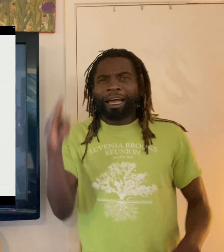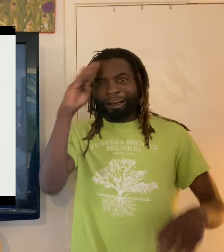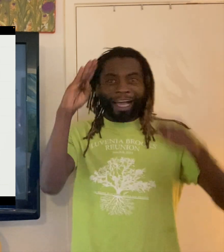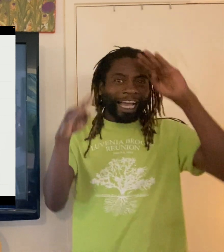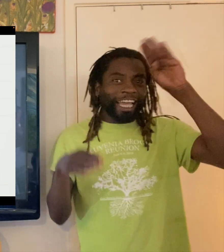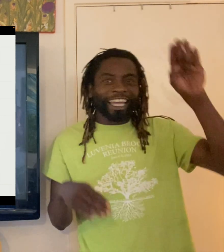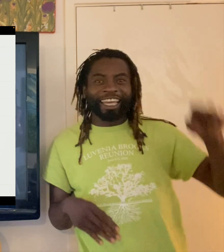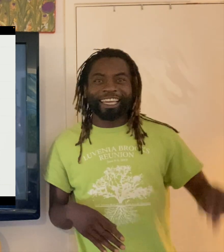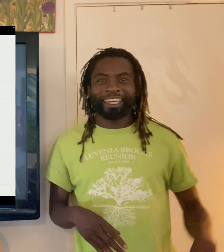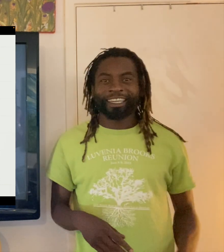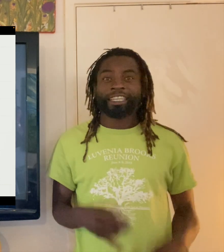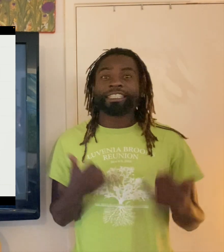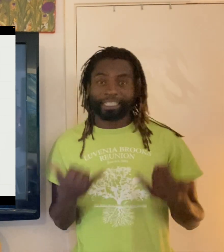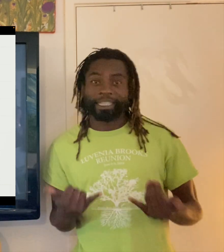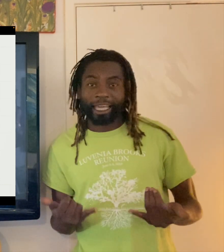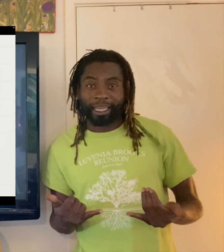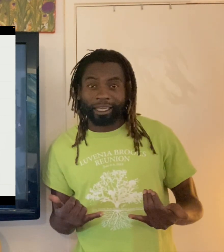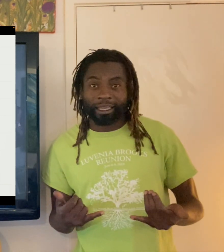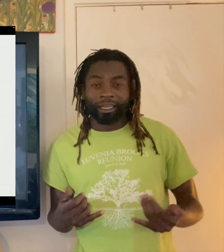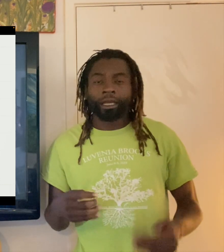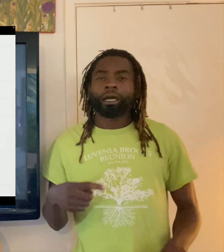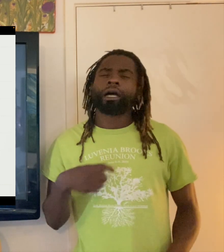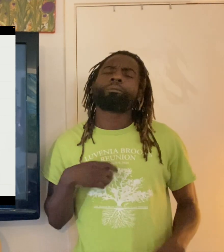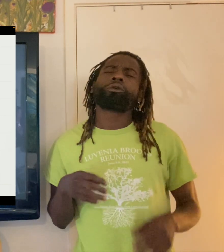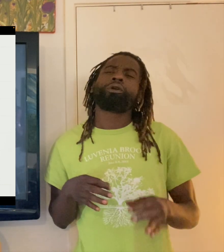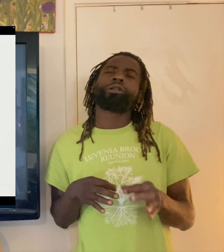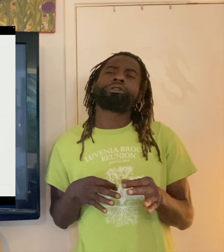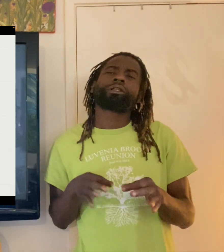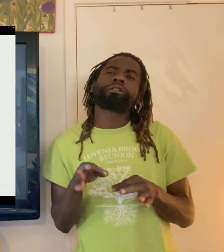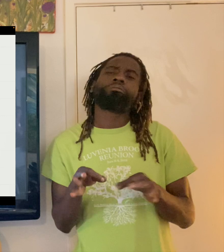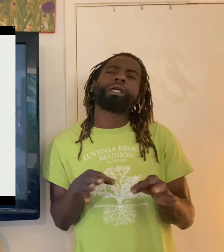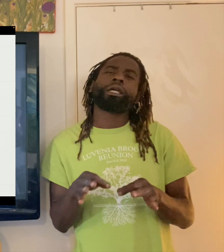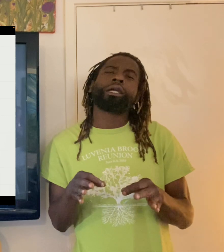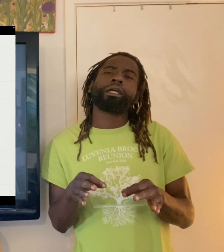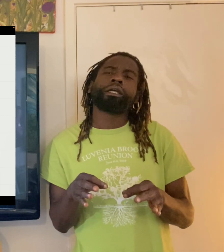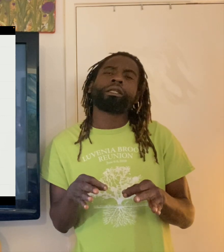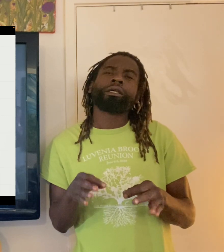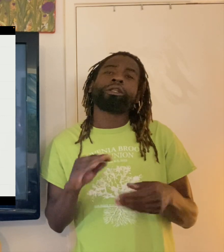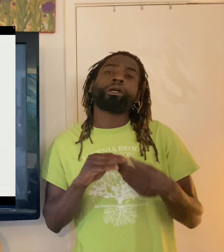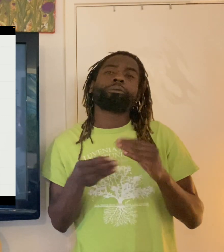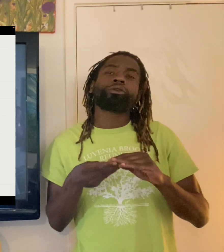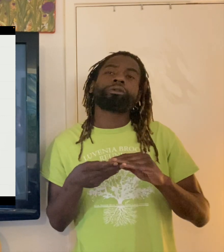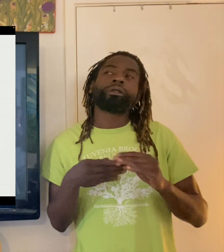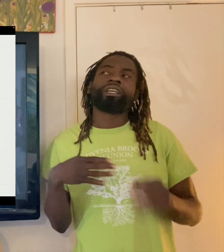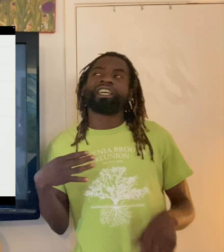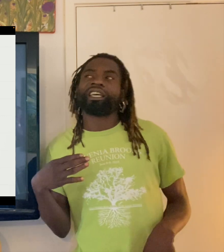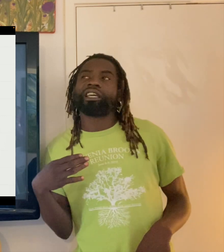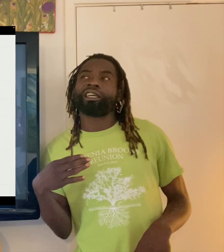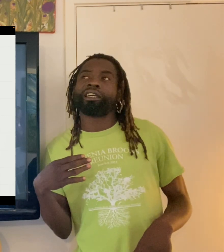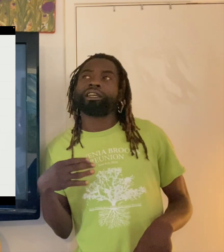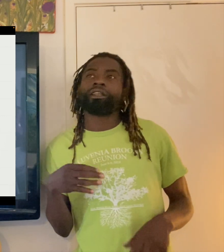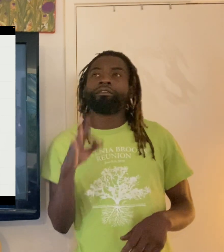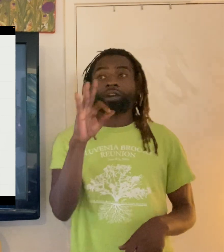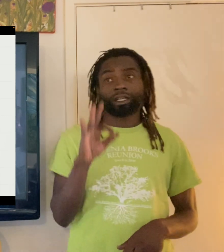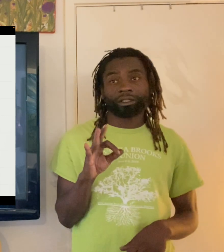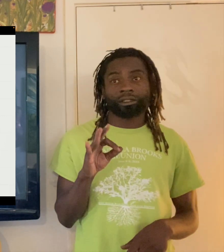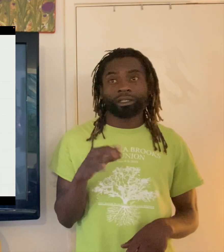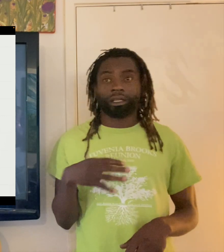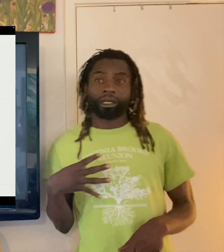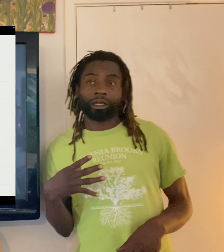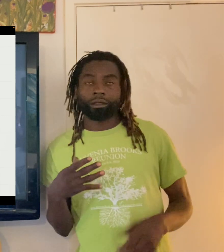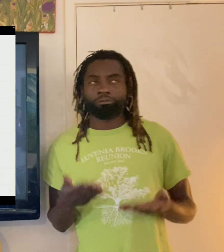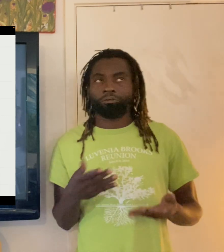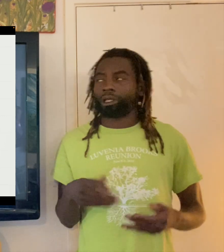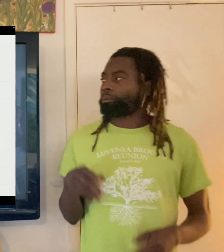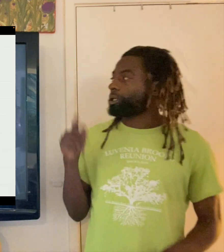Oh, hi, everybody. Today, I'm going to talk to you about numbers and fractions and